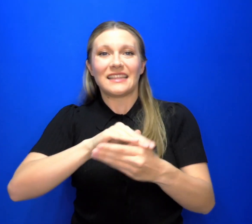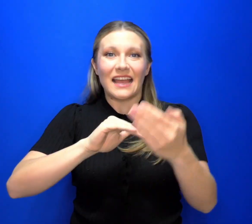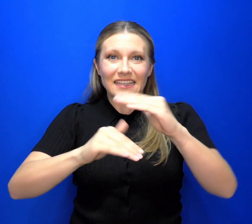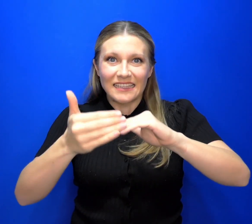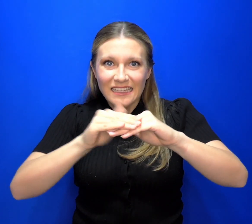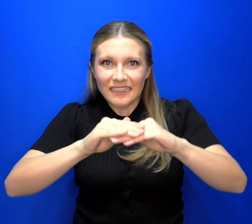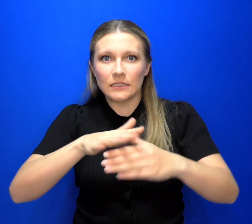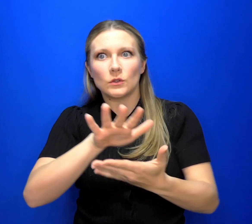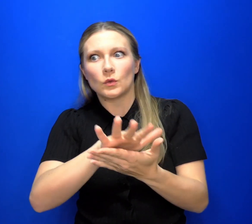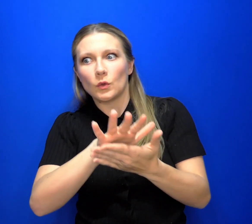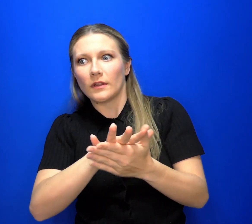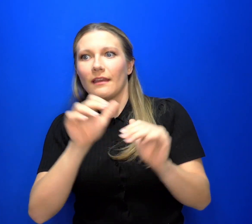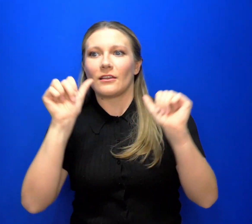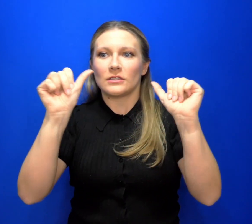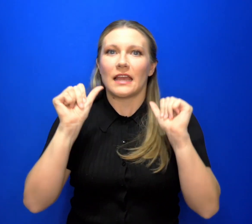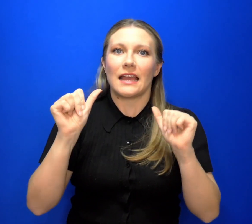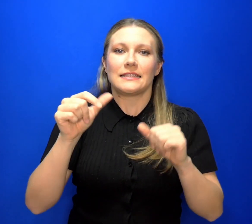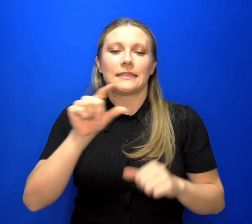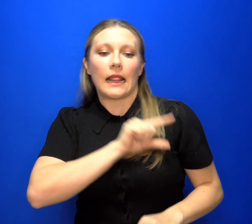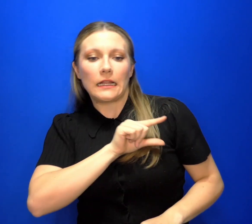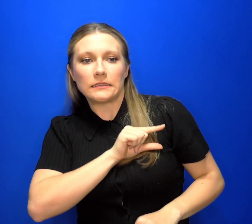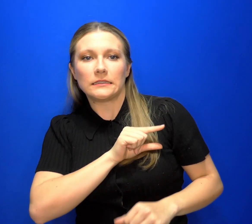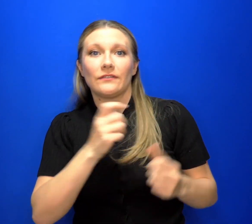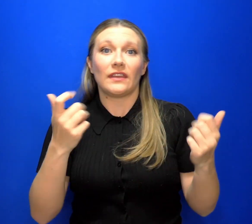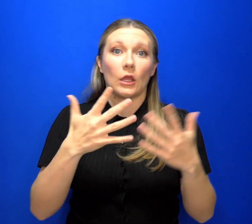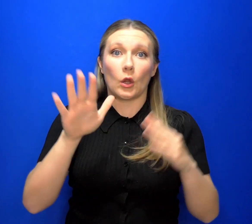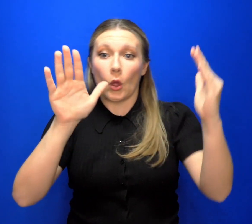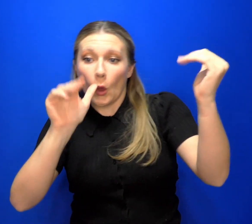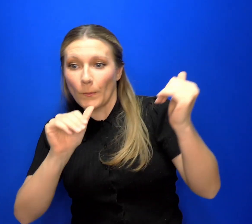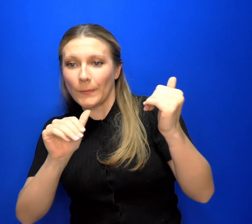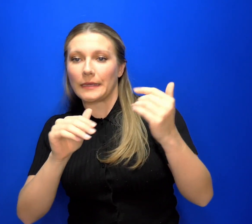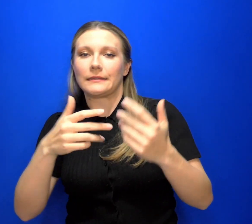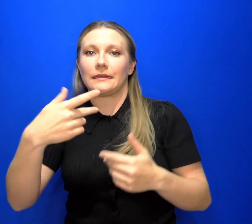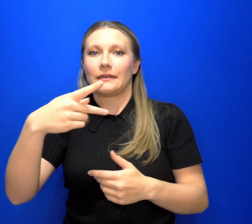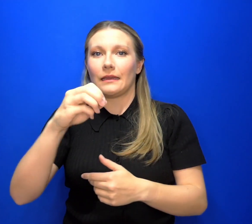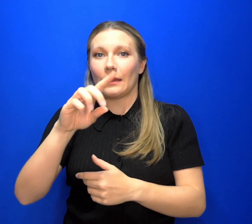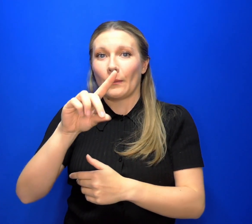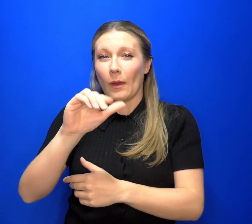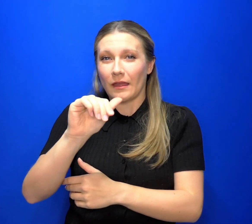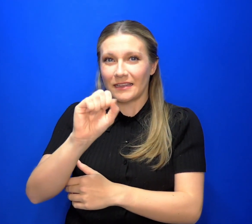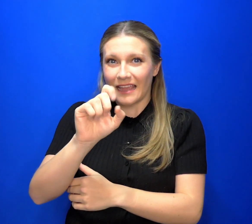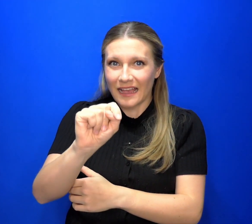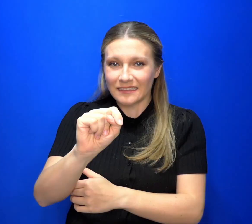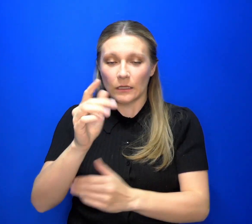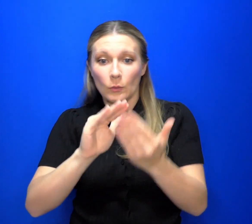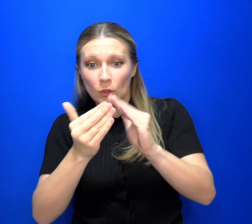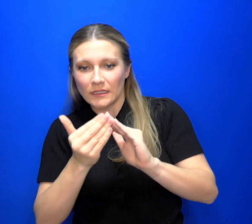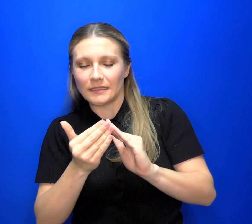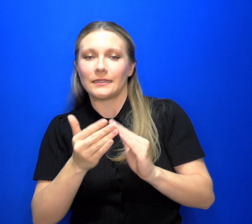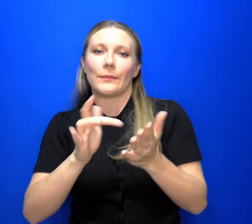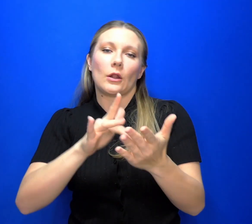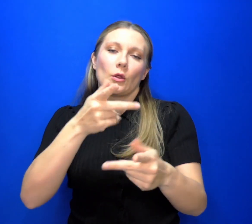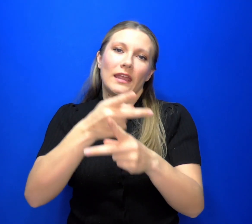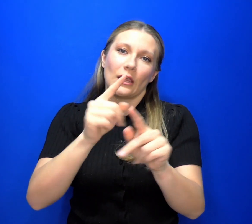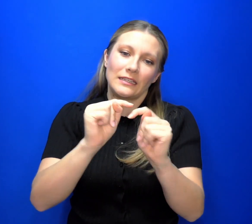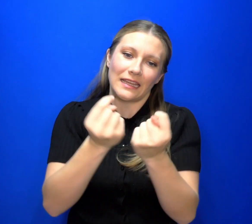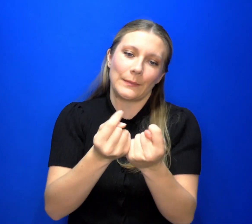school, exercise, guilt, fear and hope, podcast and community, medical care team, journaling,